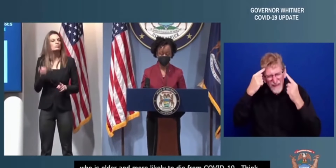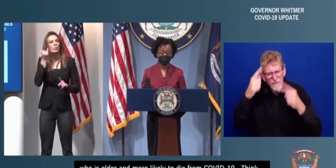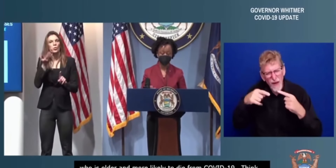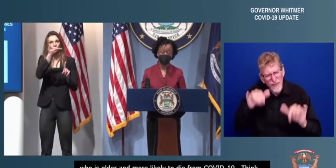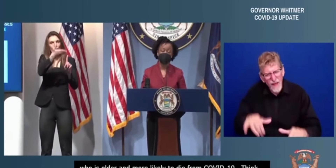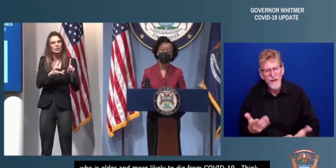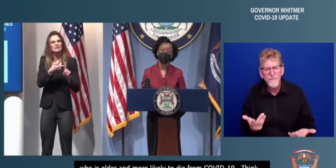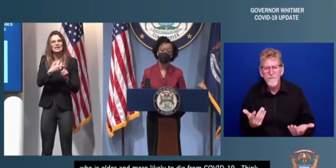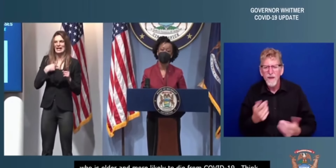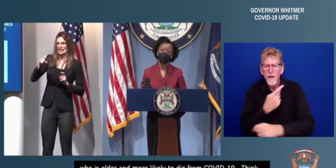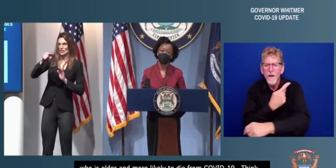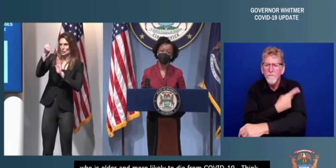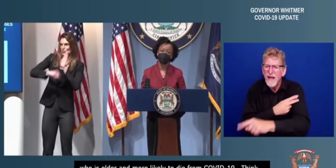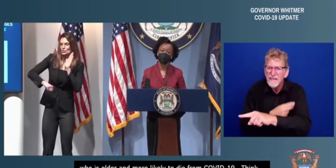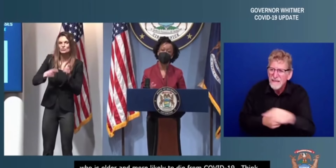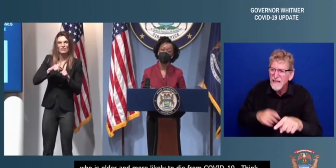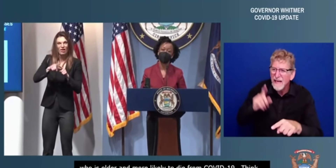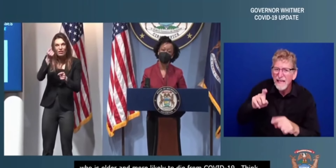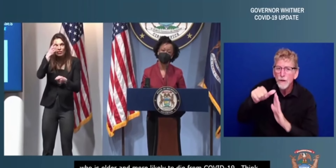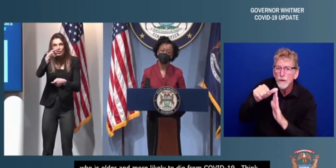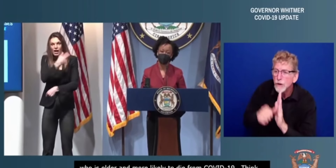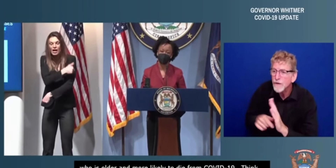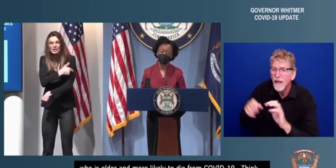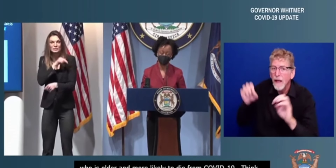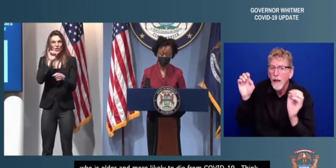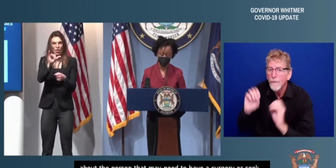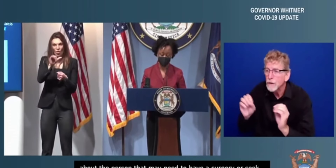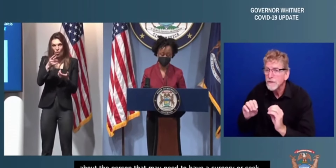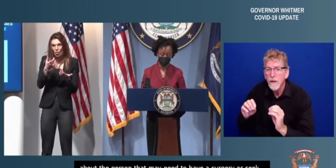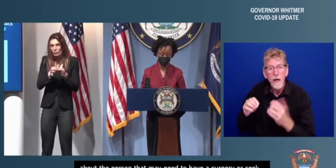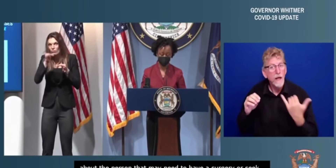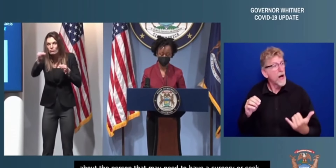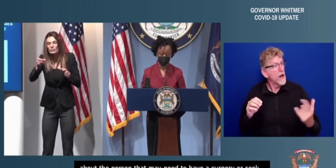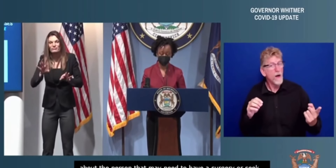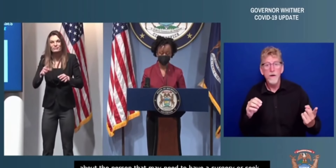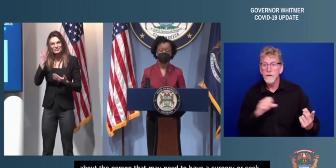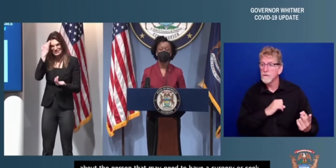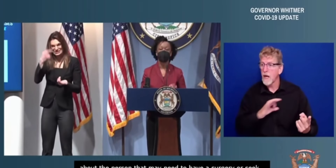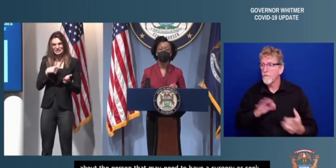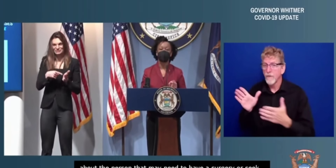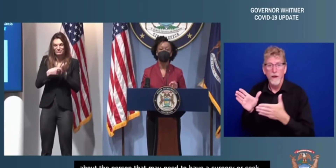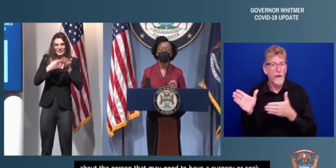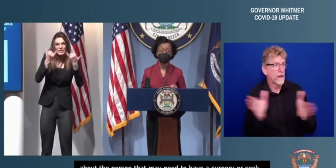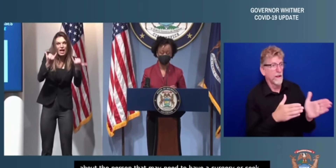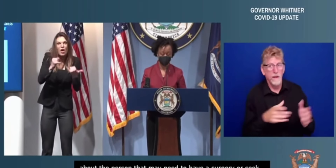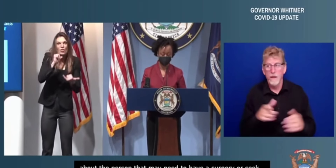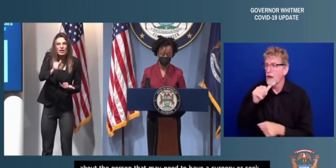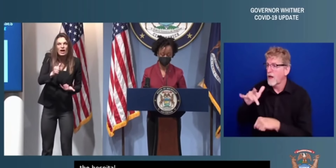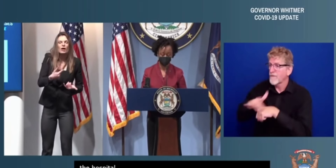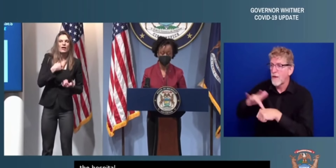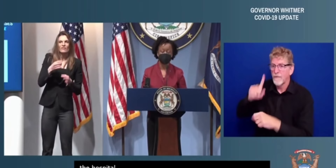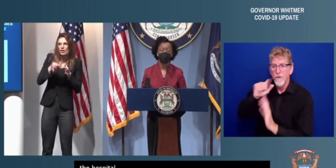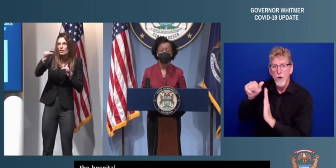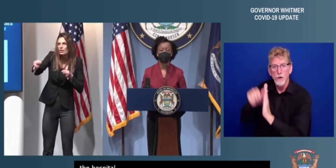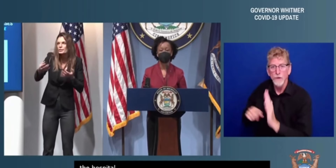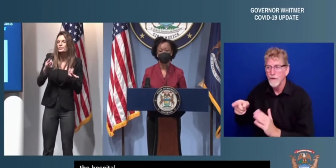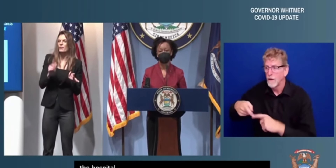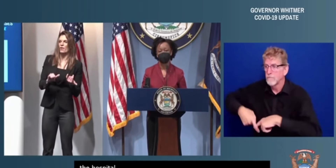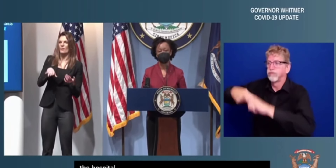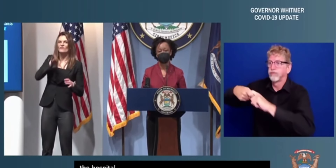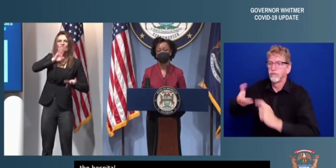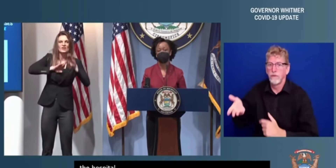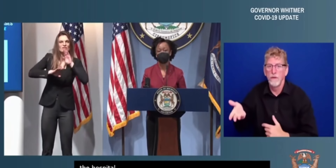care, and the staff or beds may not be available in the hospital. This is serious. We are